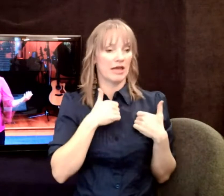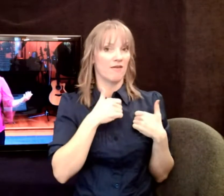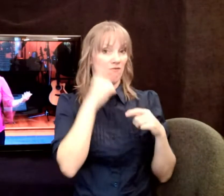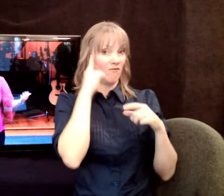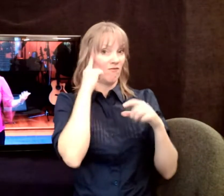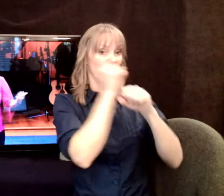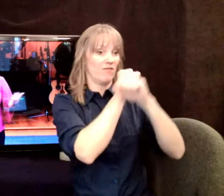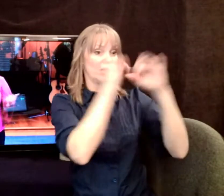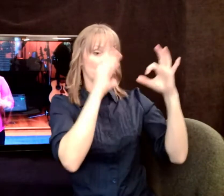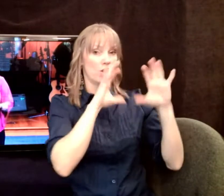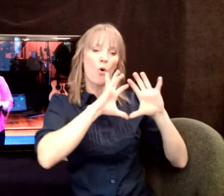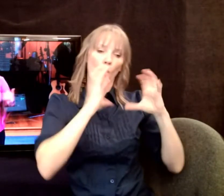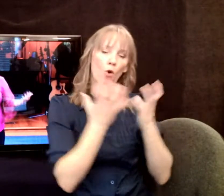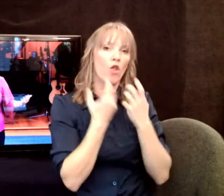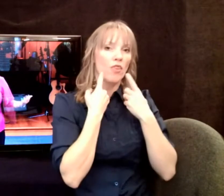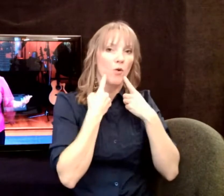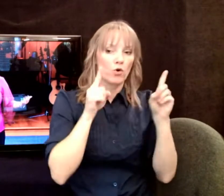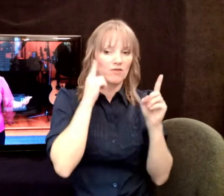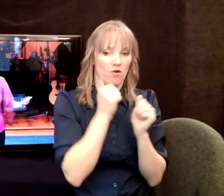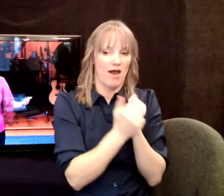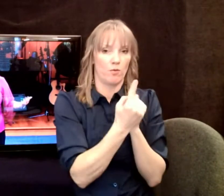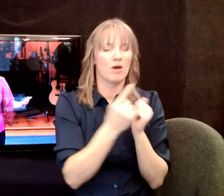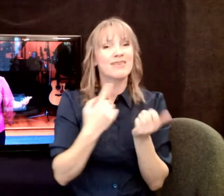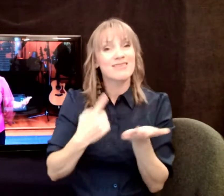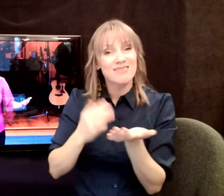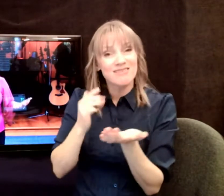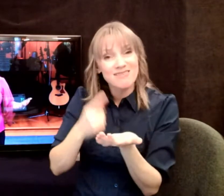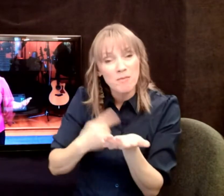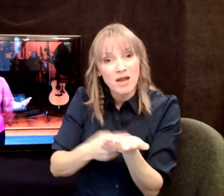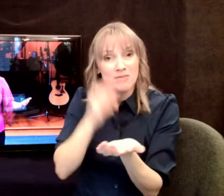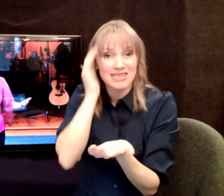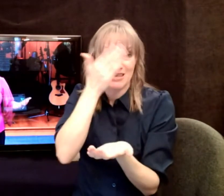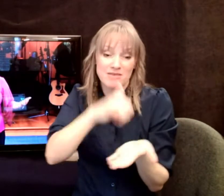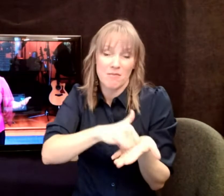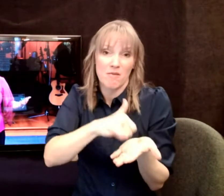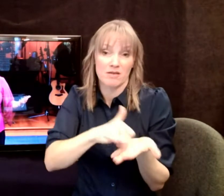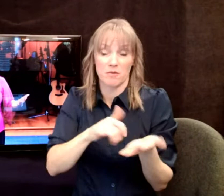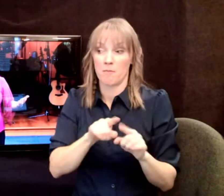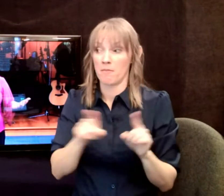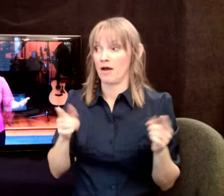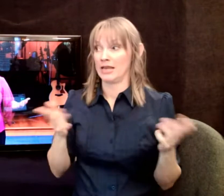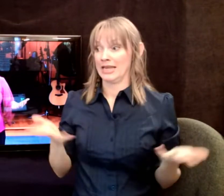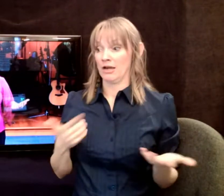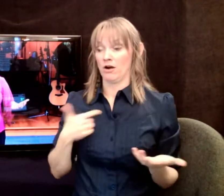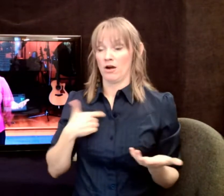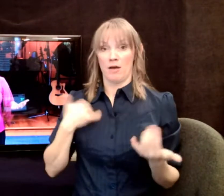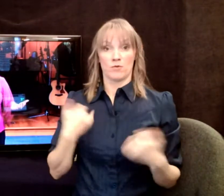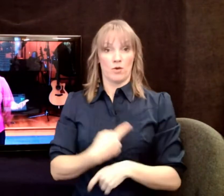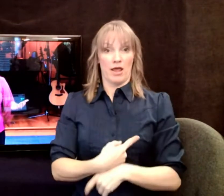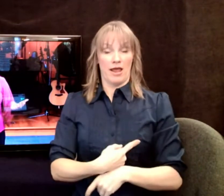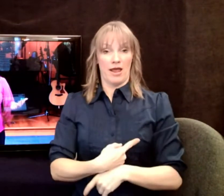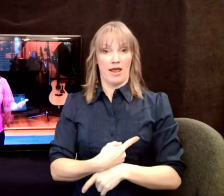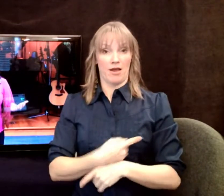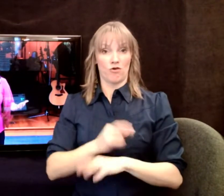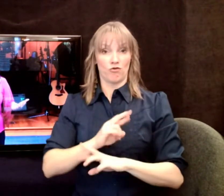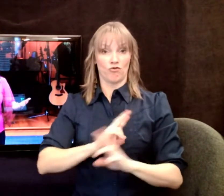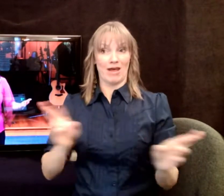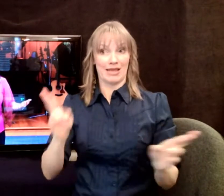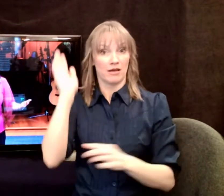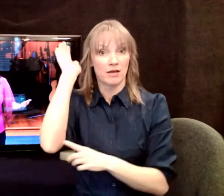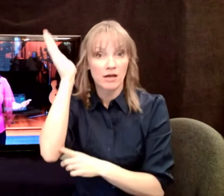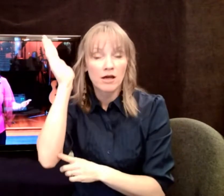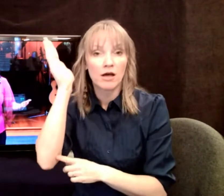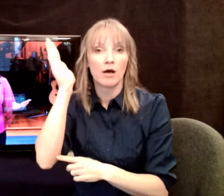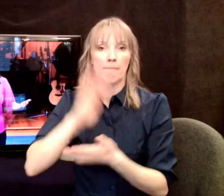everyone. And it seems impossible at times. But here I am today about to give a talk about becoming